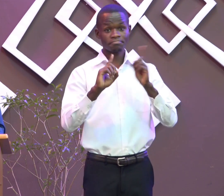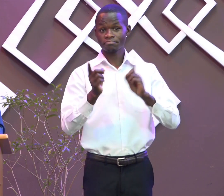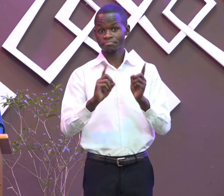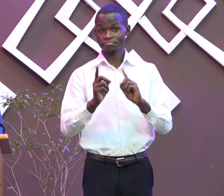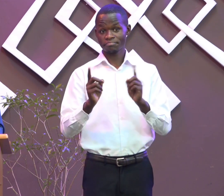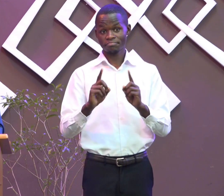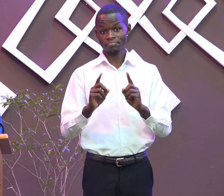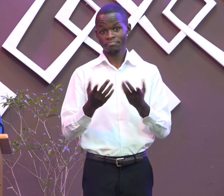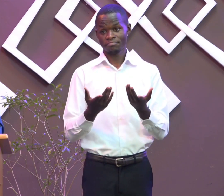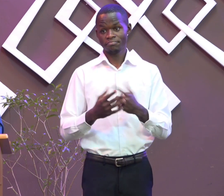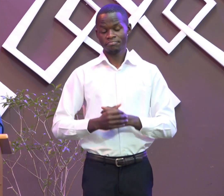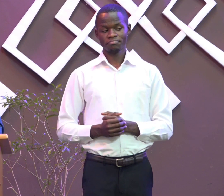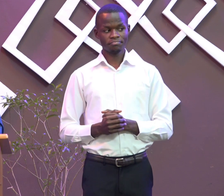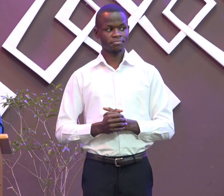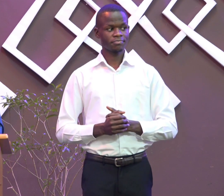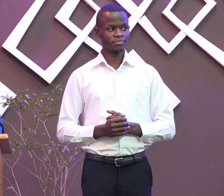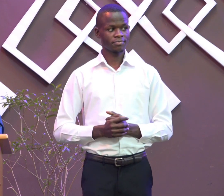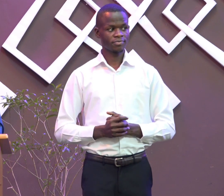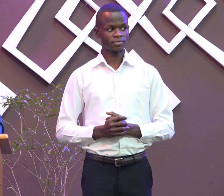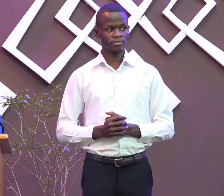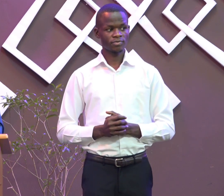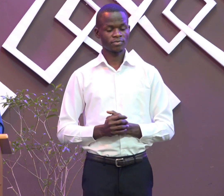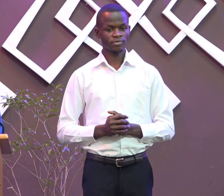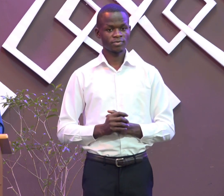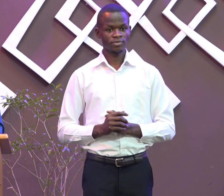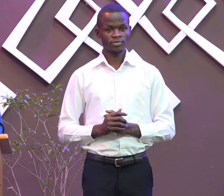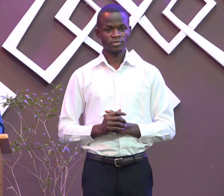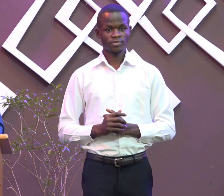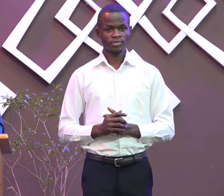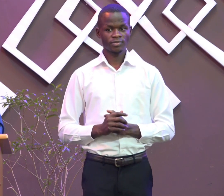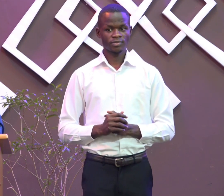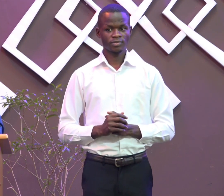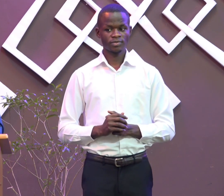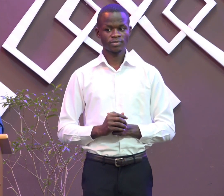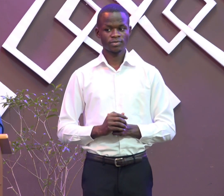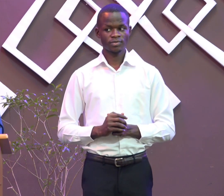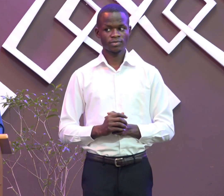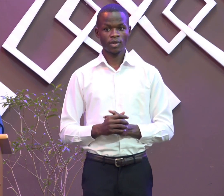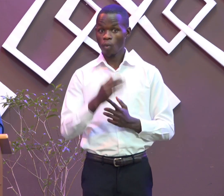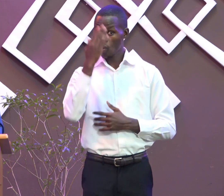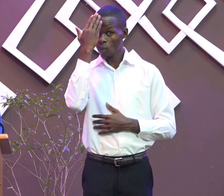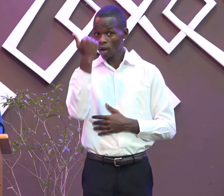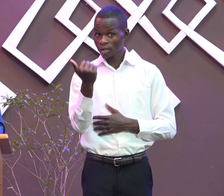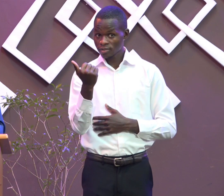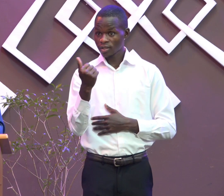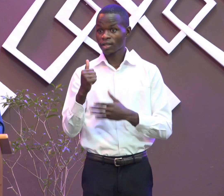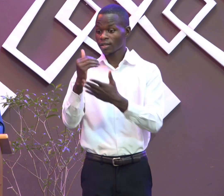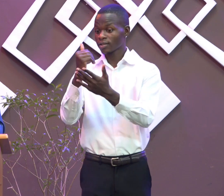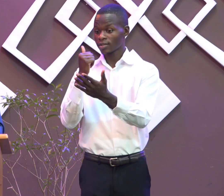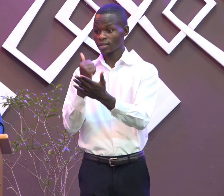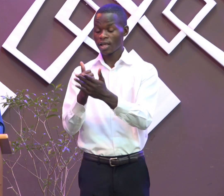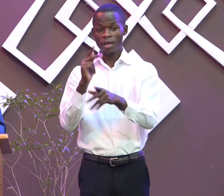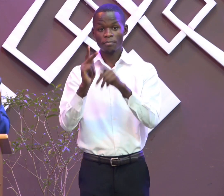that message that says transaction failed, it means the money has not been sent to the treasury. Lwachi kubanga,